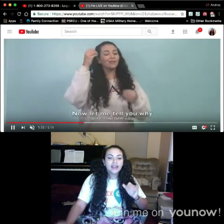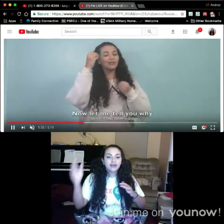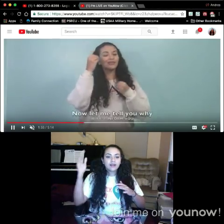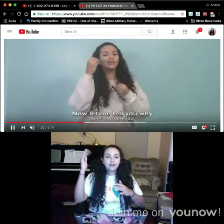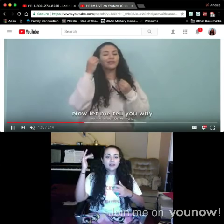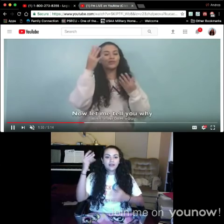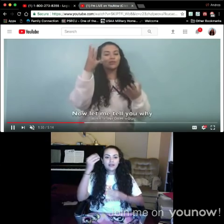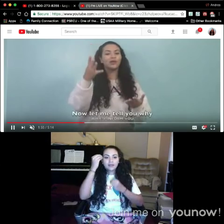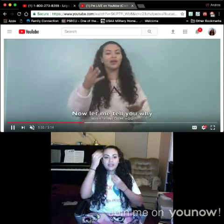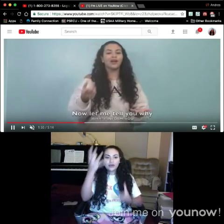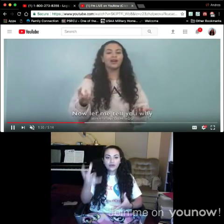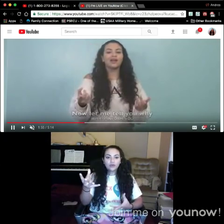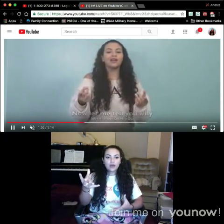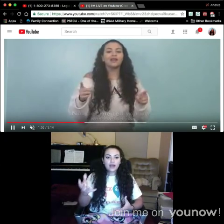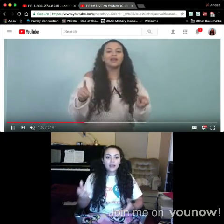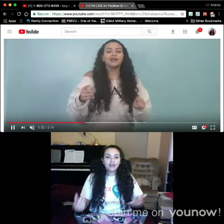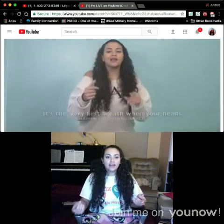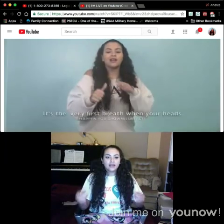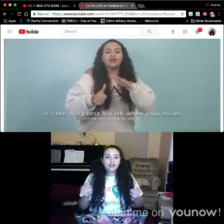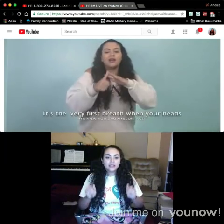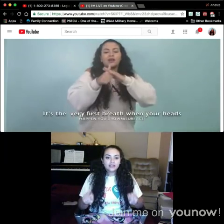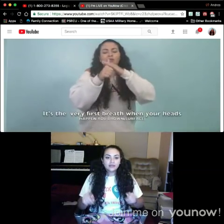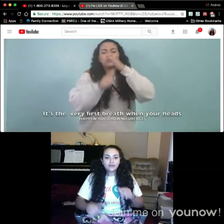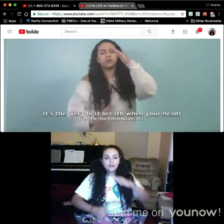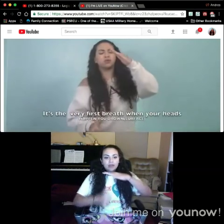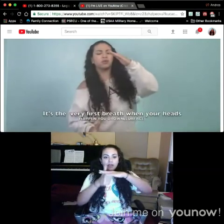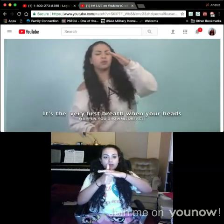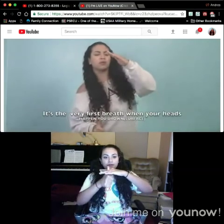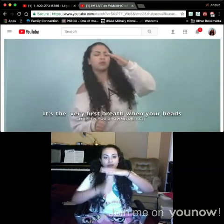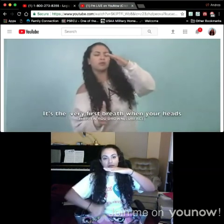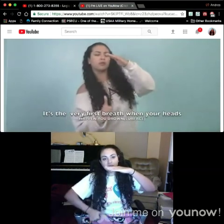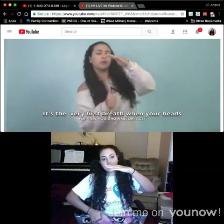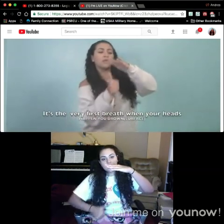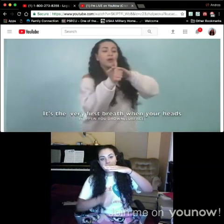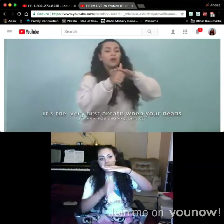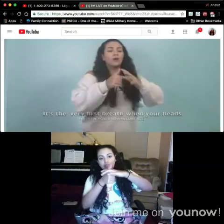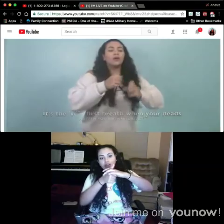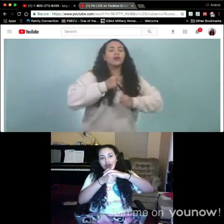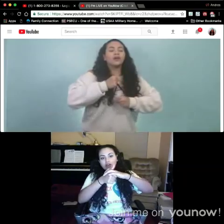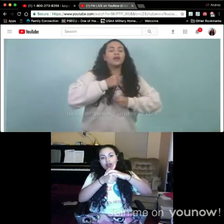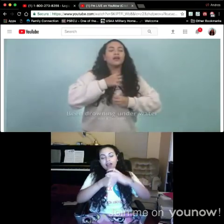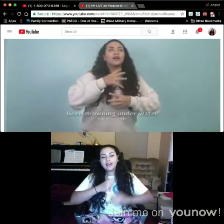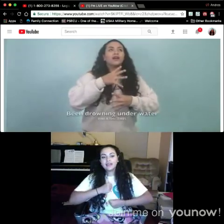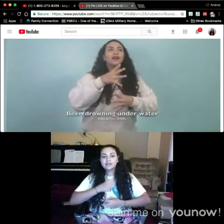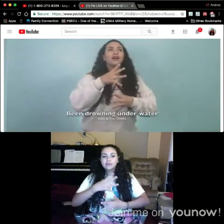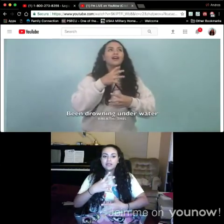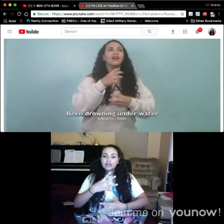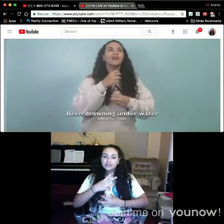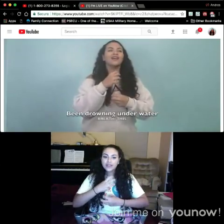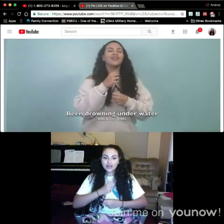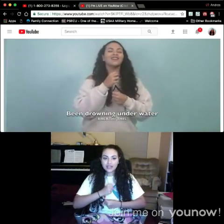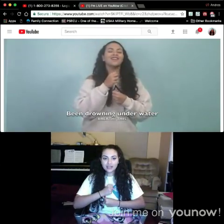Yeah, and let me tell you why. It's the very first breath when your head's